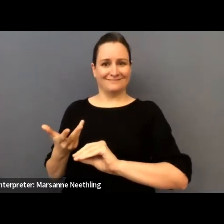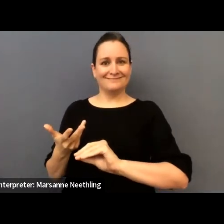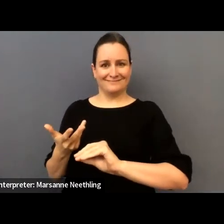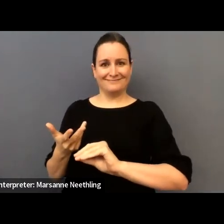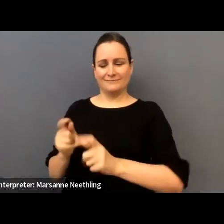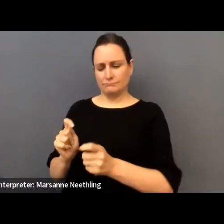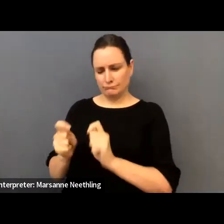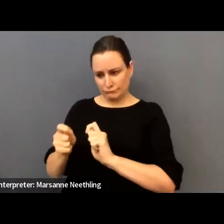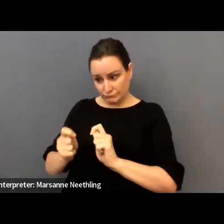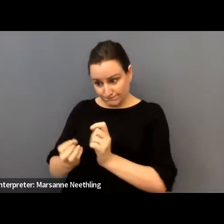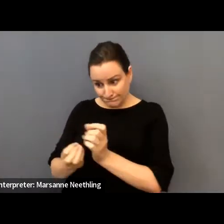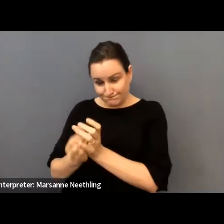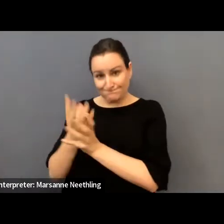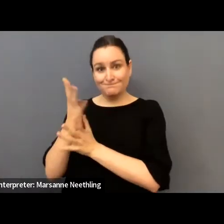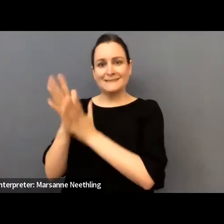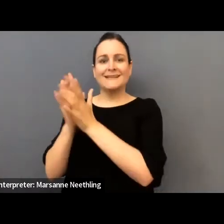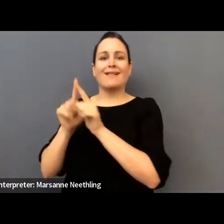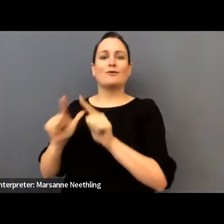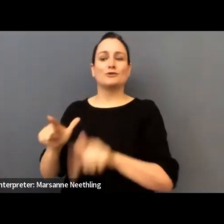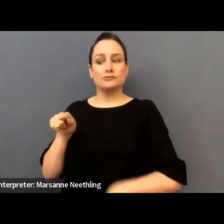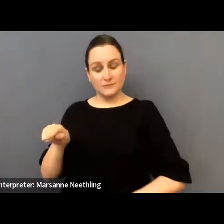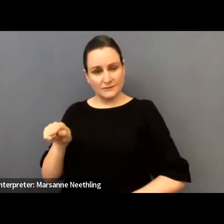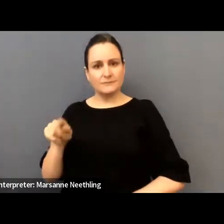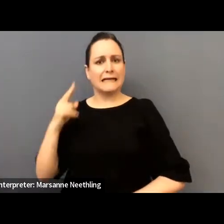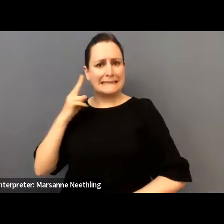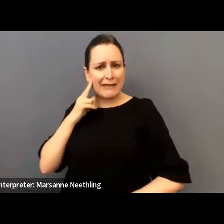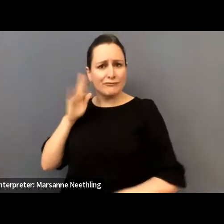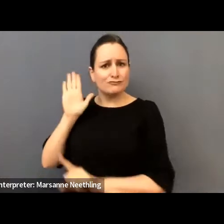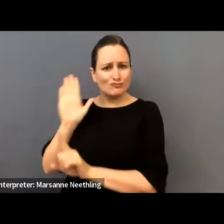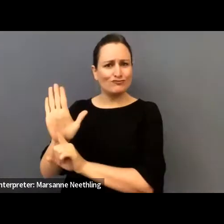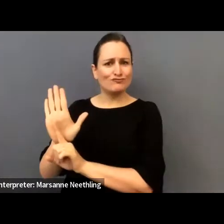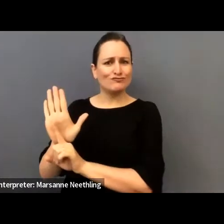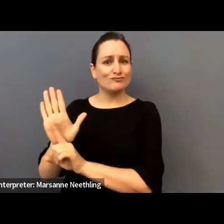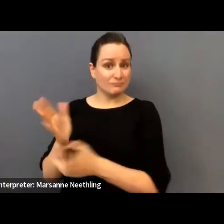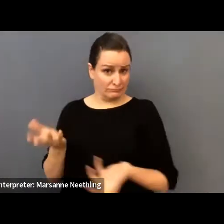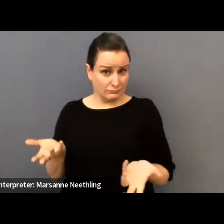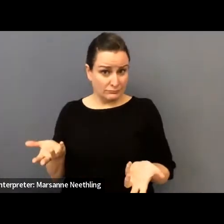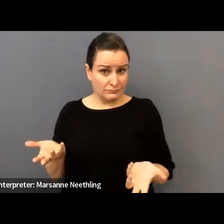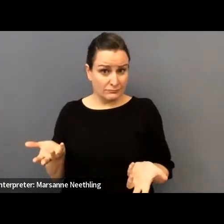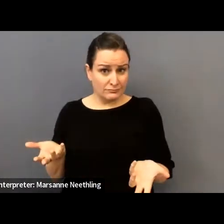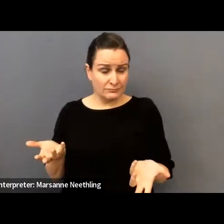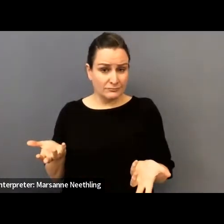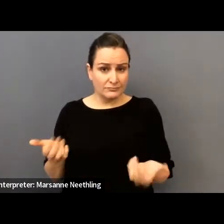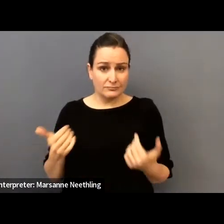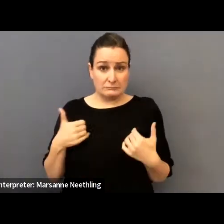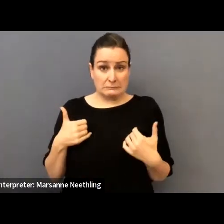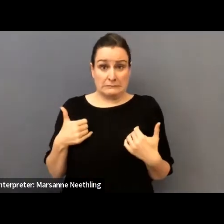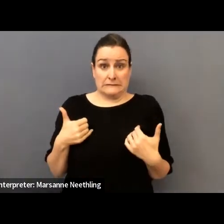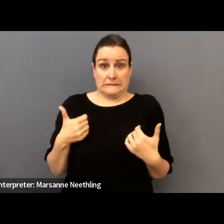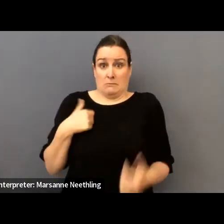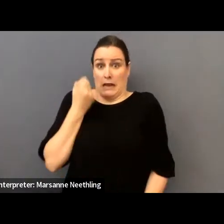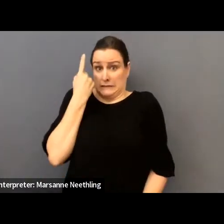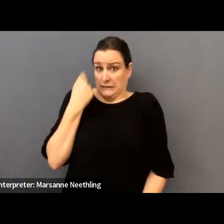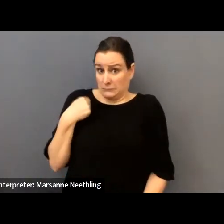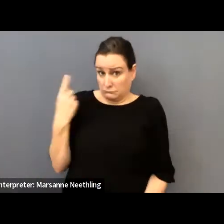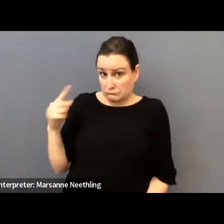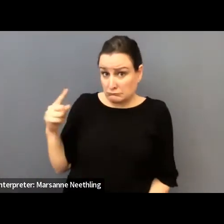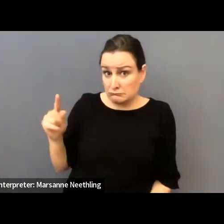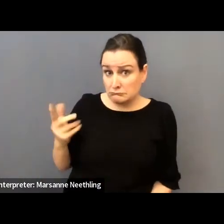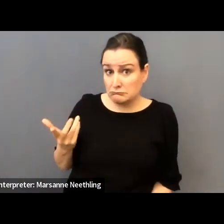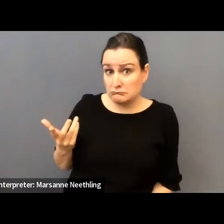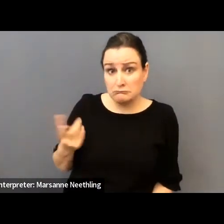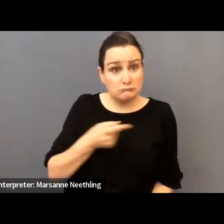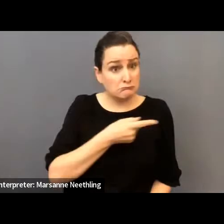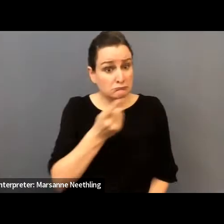sign language as a language of the deaf. Just the way I was hearing it this morning. Any comments on